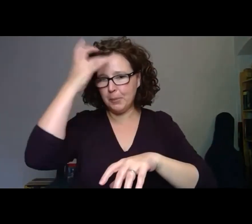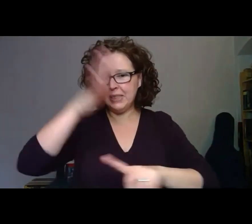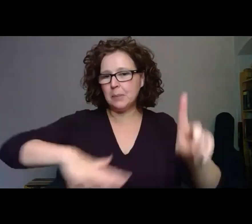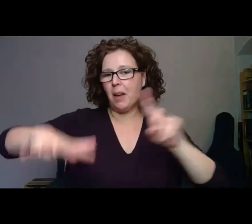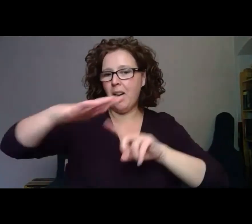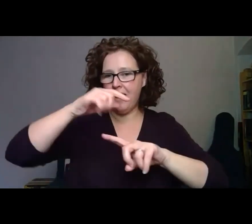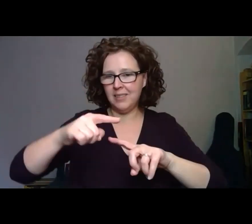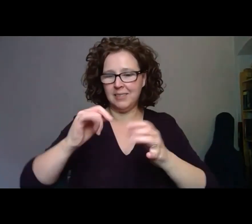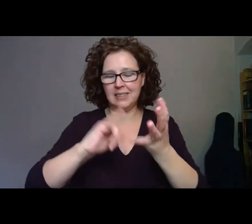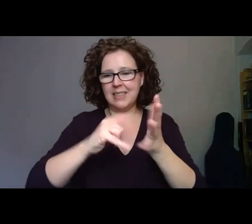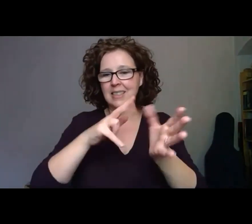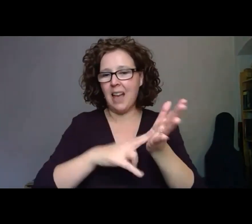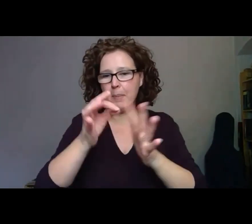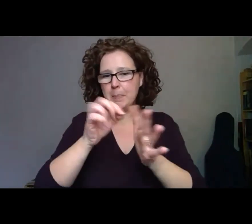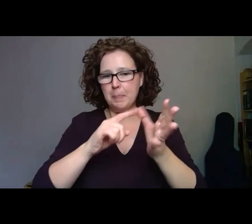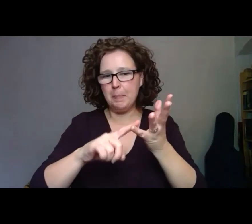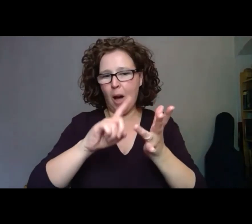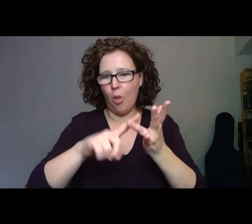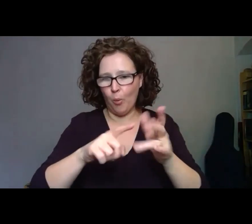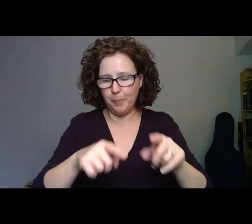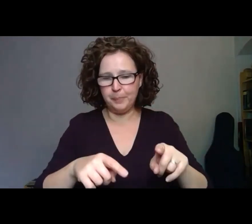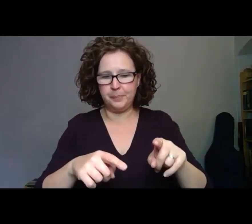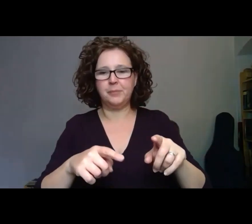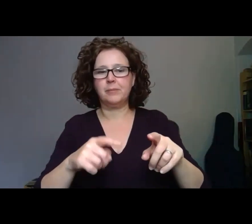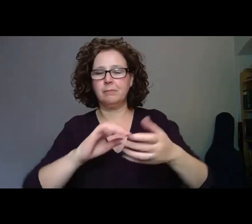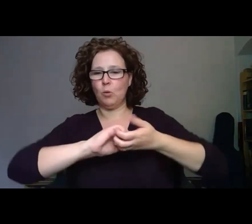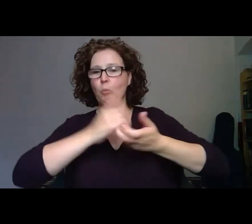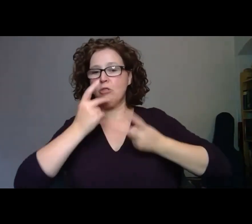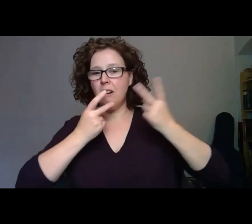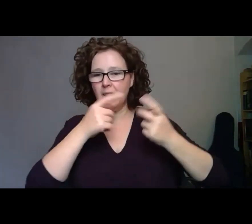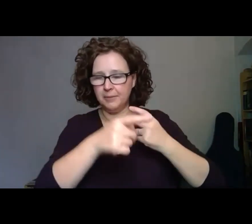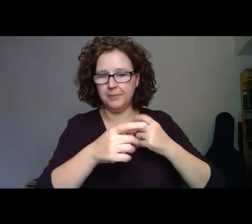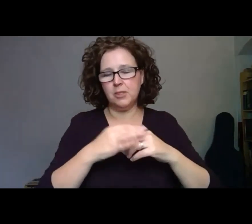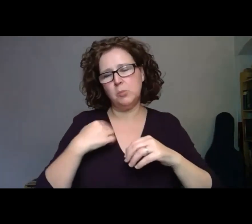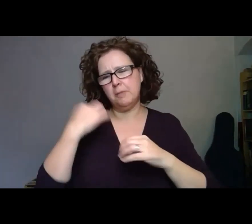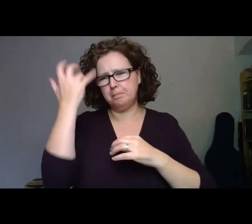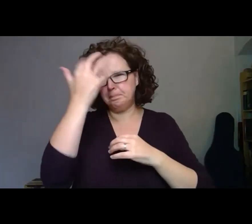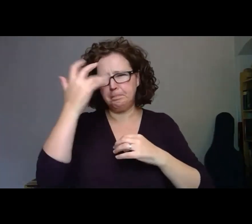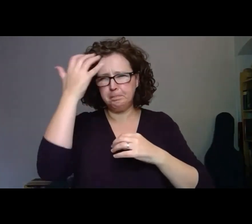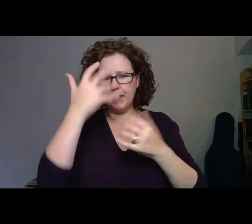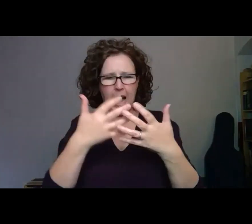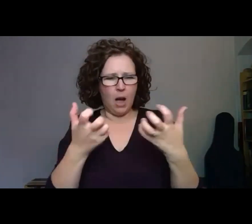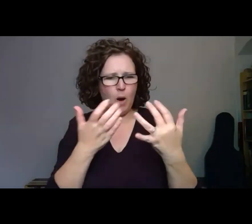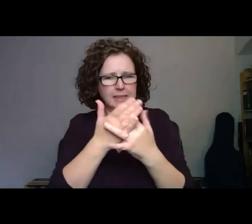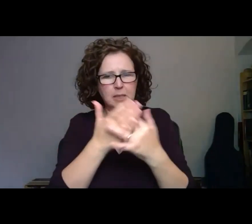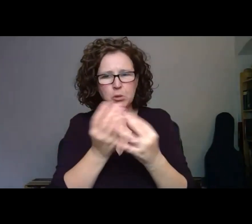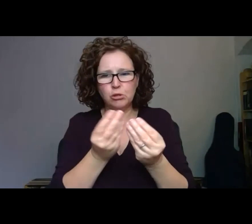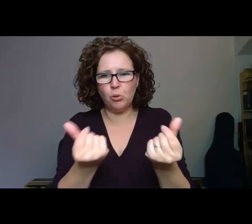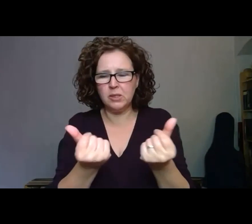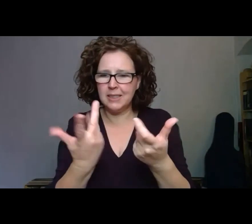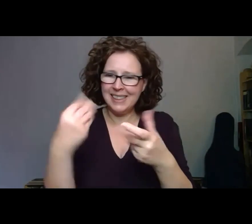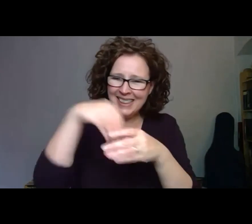myself thinking a lot about the integration of accessible resources. The more I